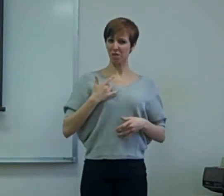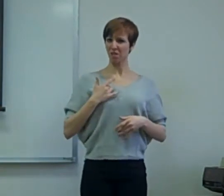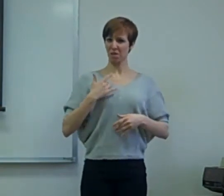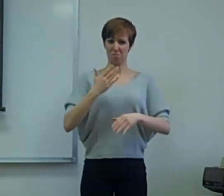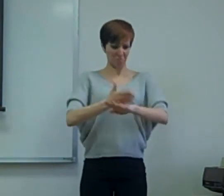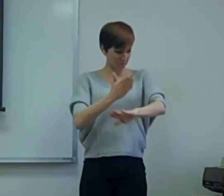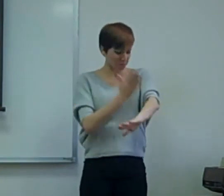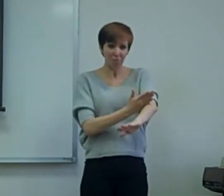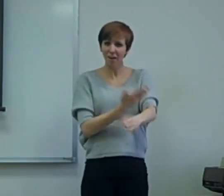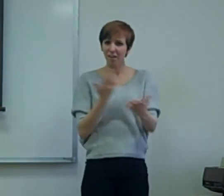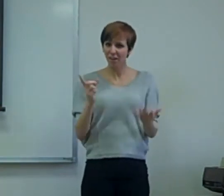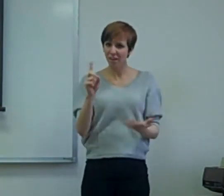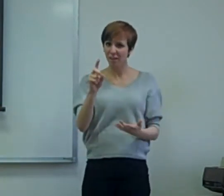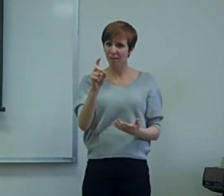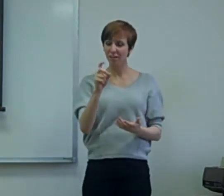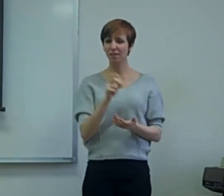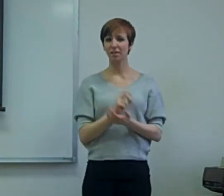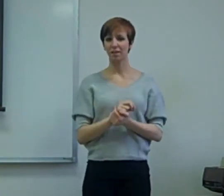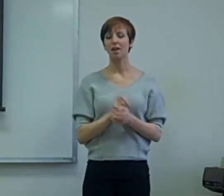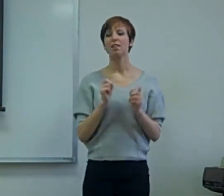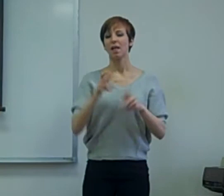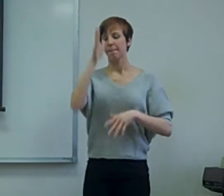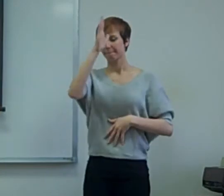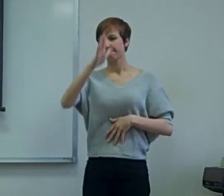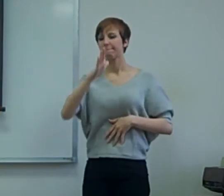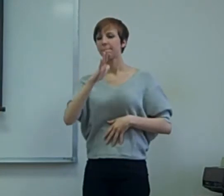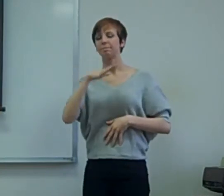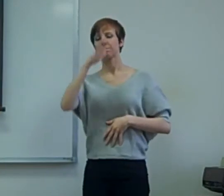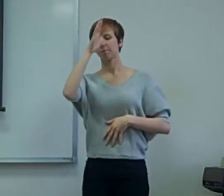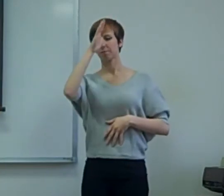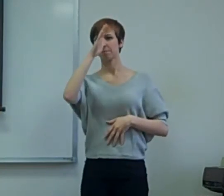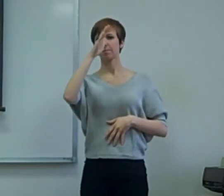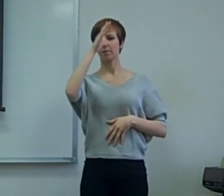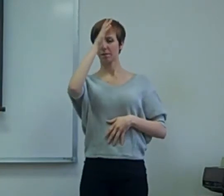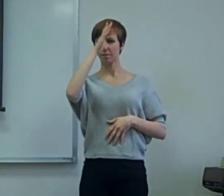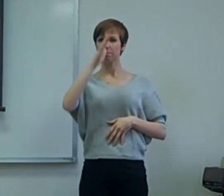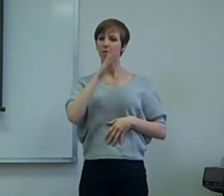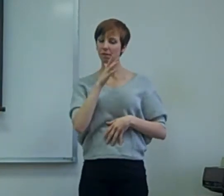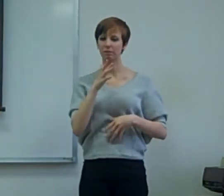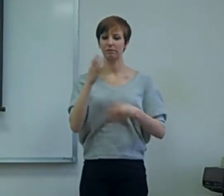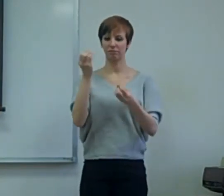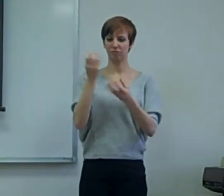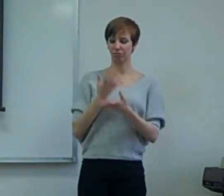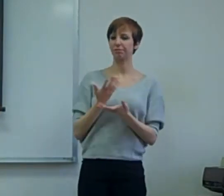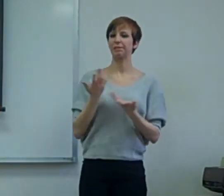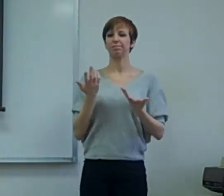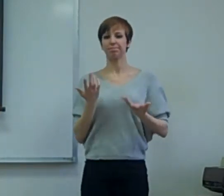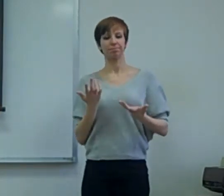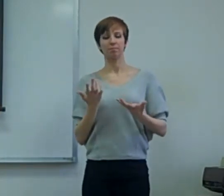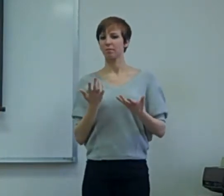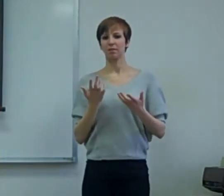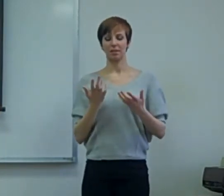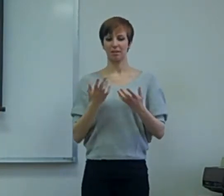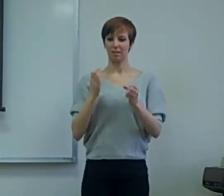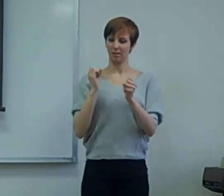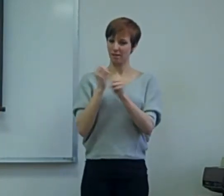of parents, the second year is just the worst, and I don't know why. You can't take away the pain. You don't have